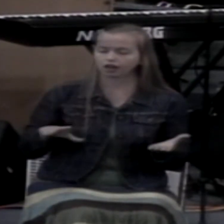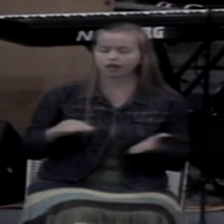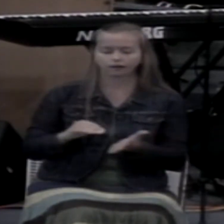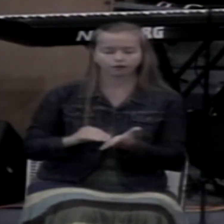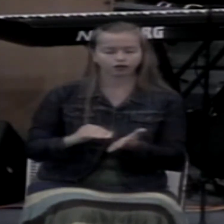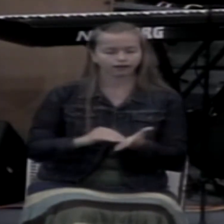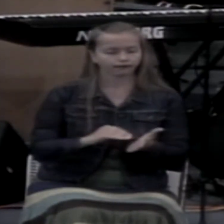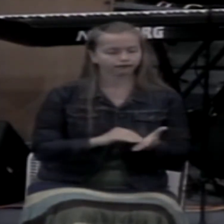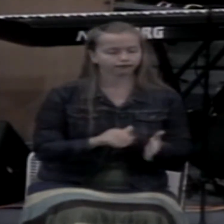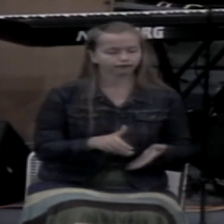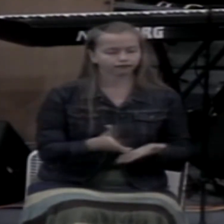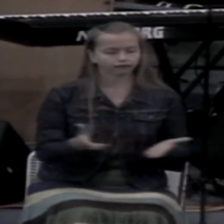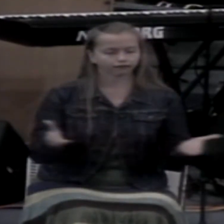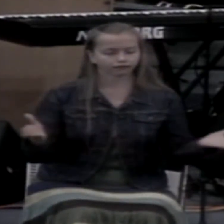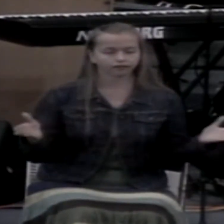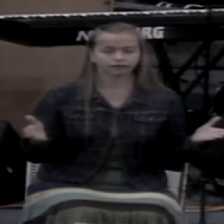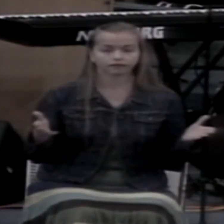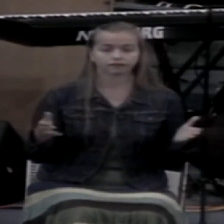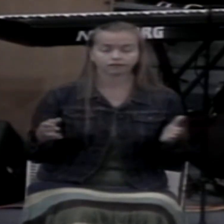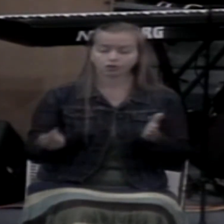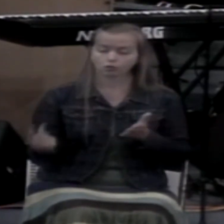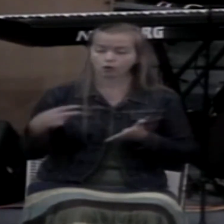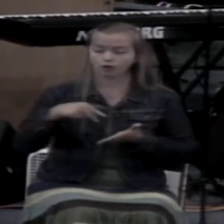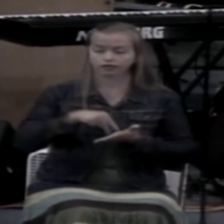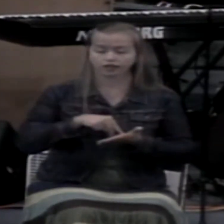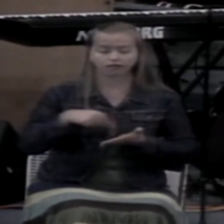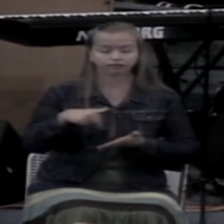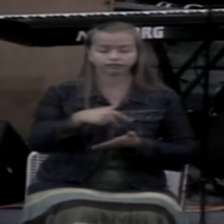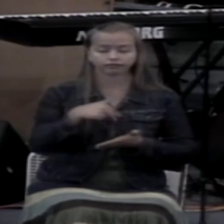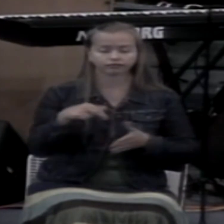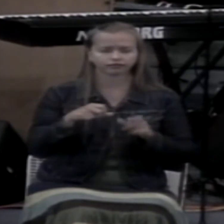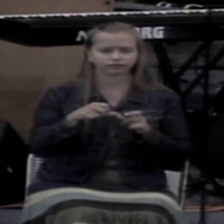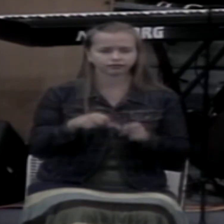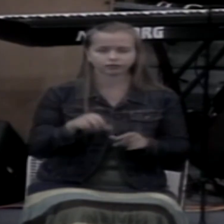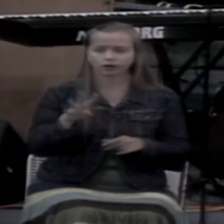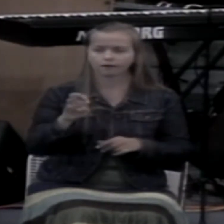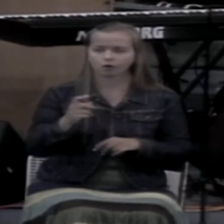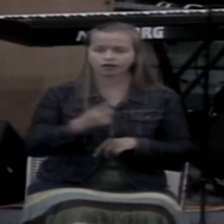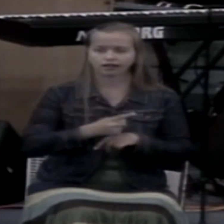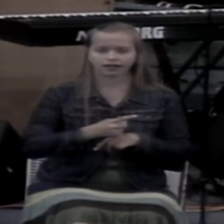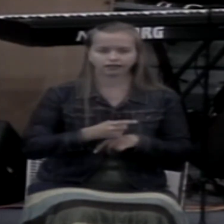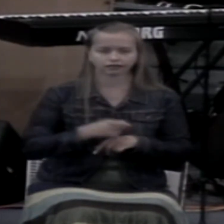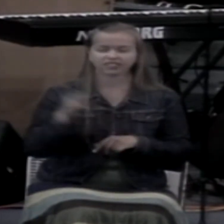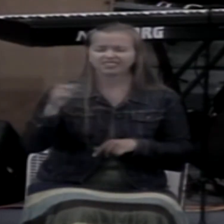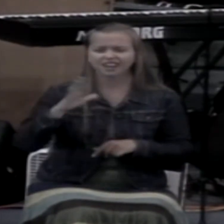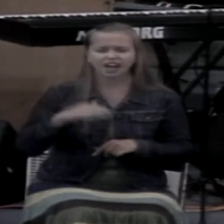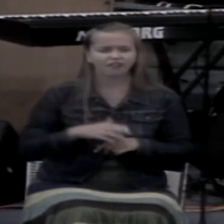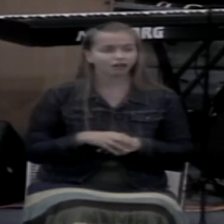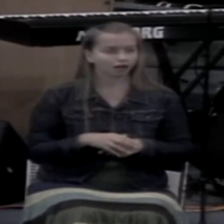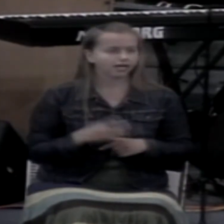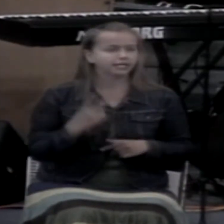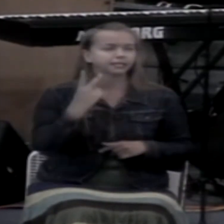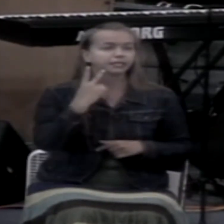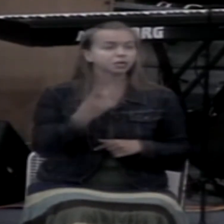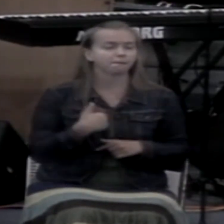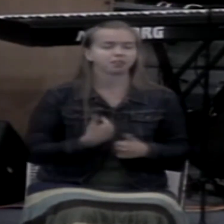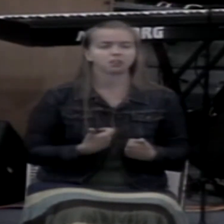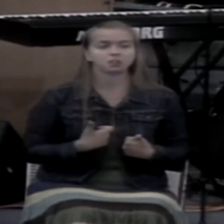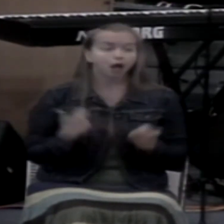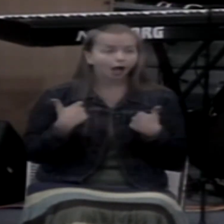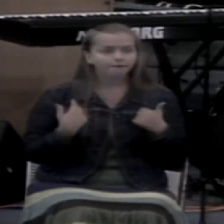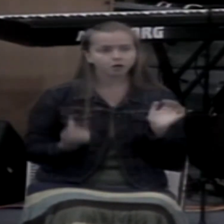them. He put it under the blood. He had a good attitude about it and was profitable